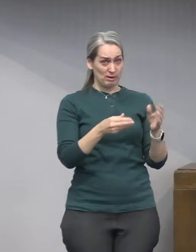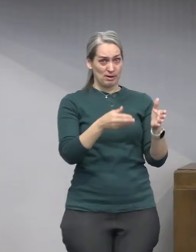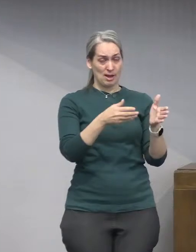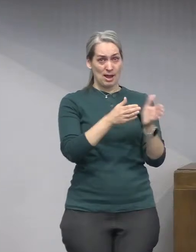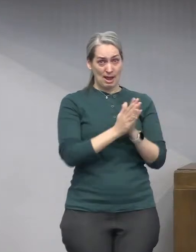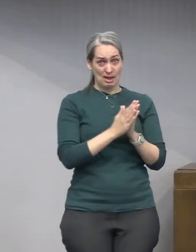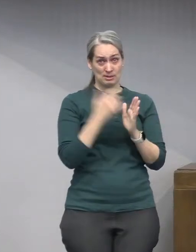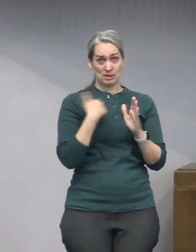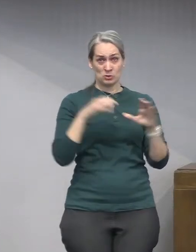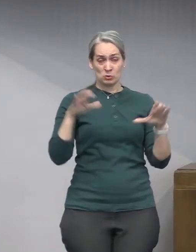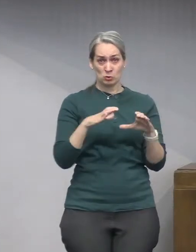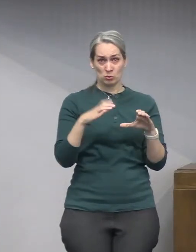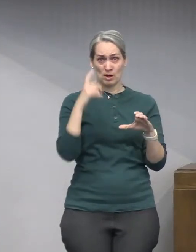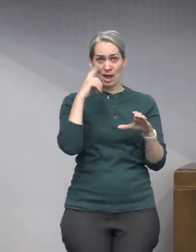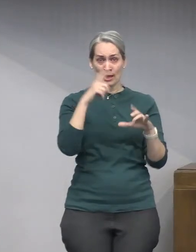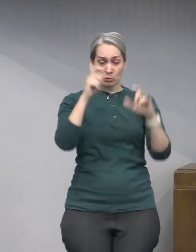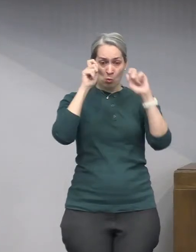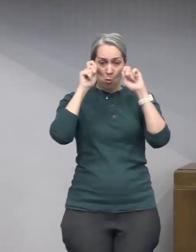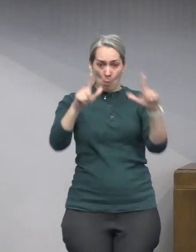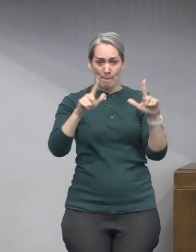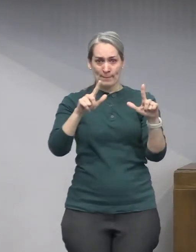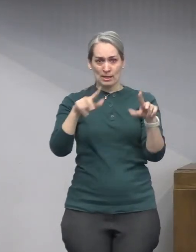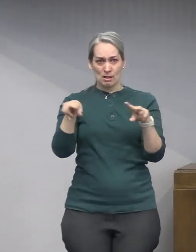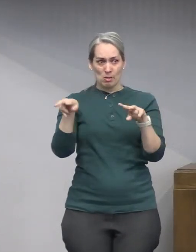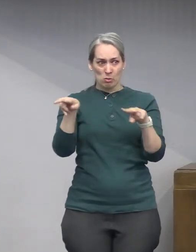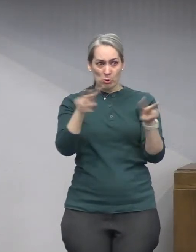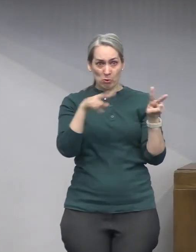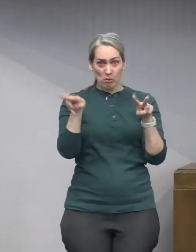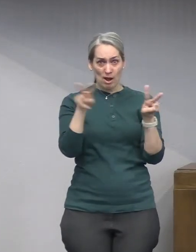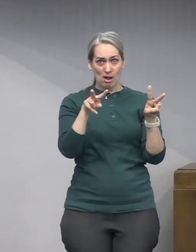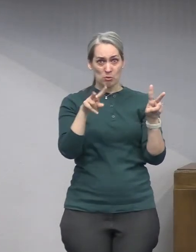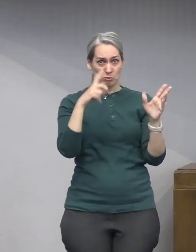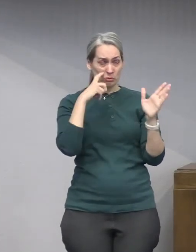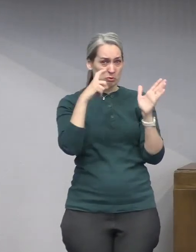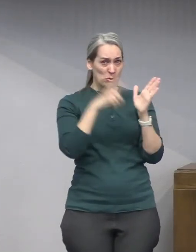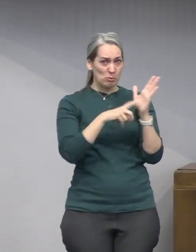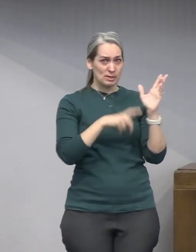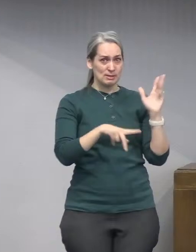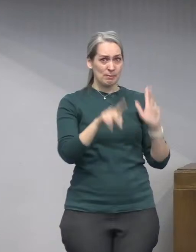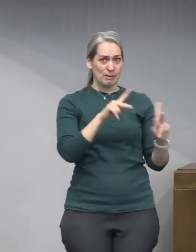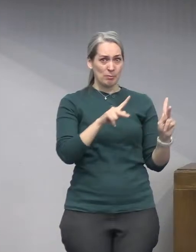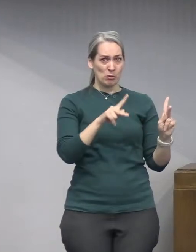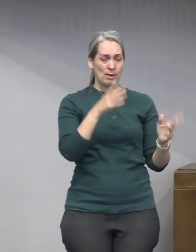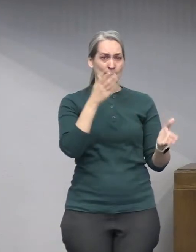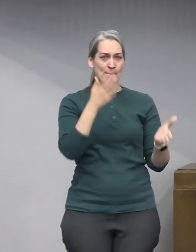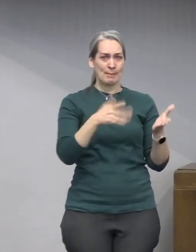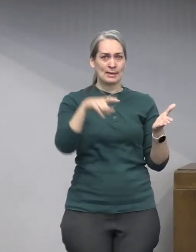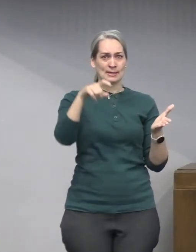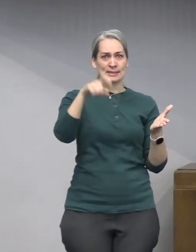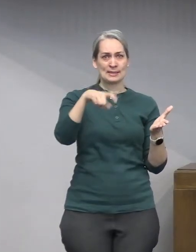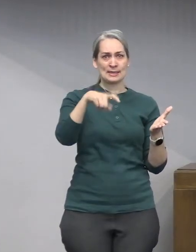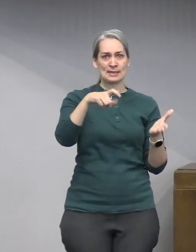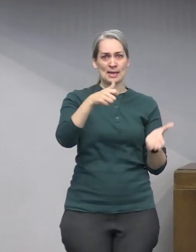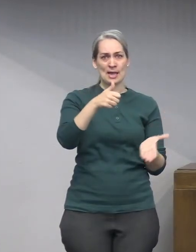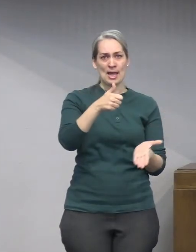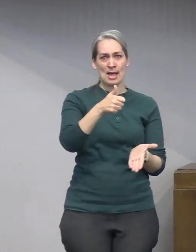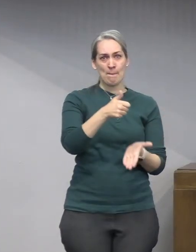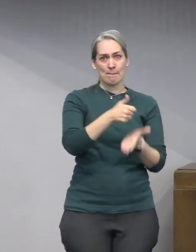to open our eyes, to look around, to notice perhaps those who might need